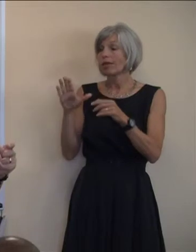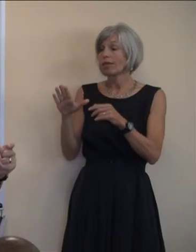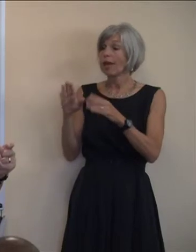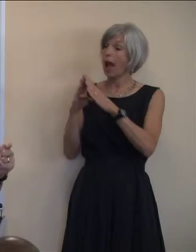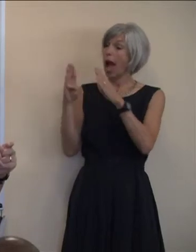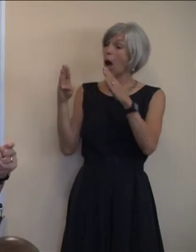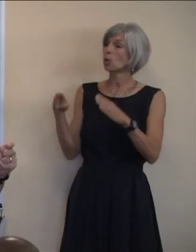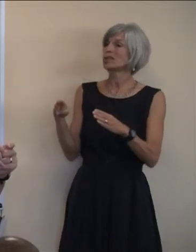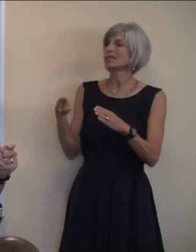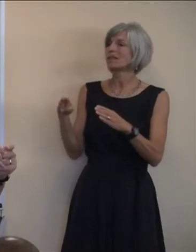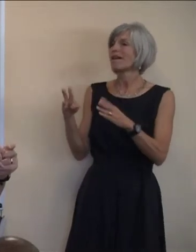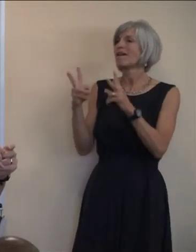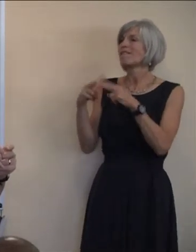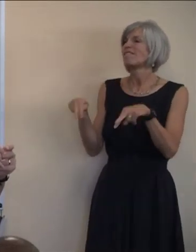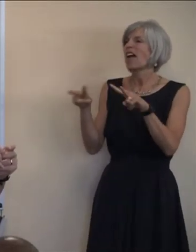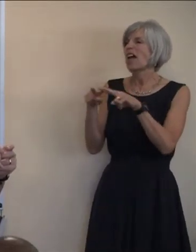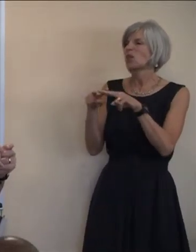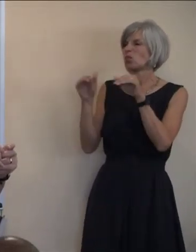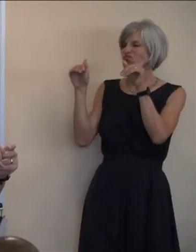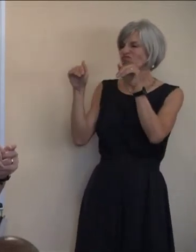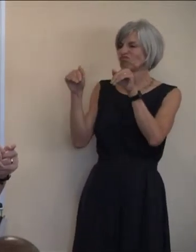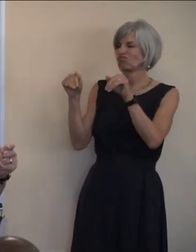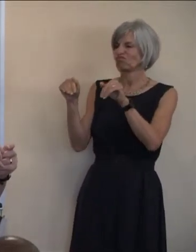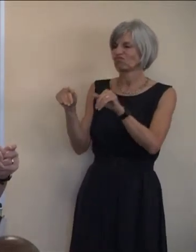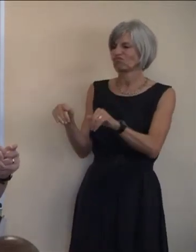prices. All right, so